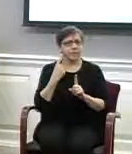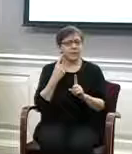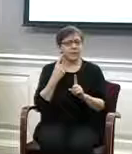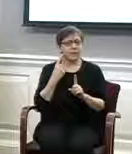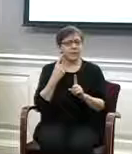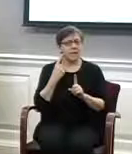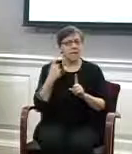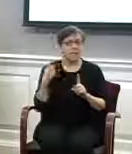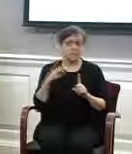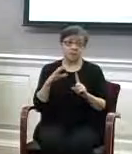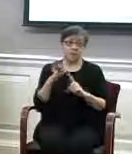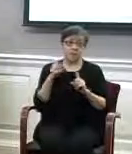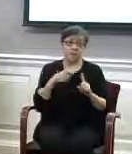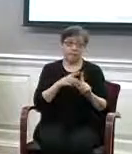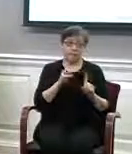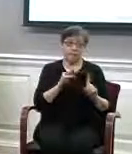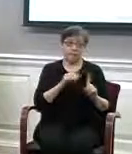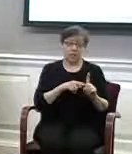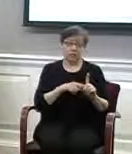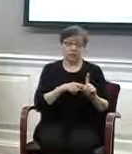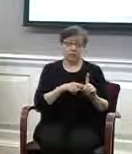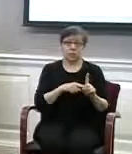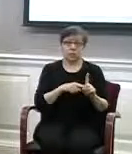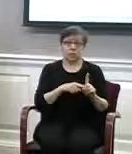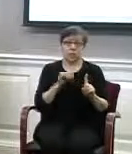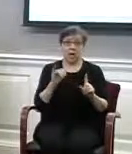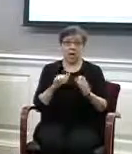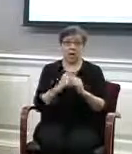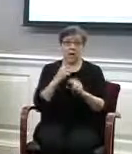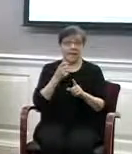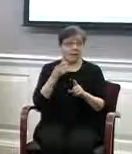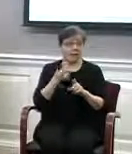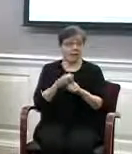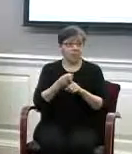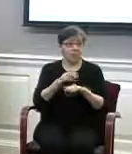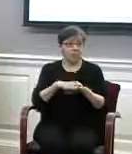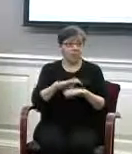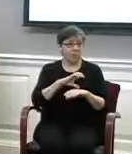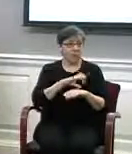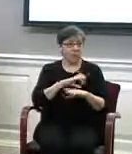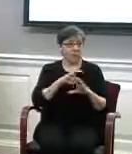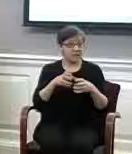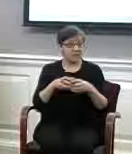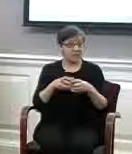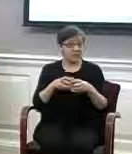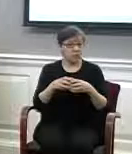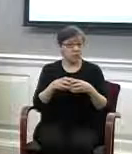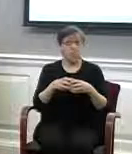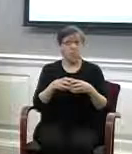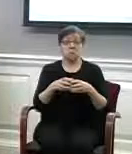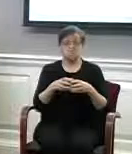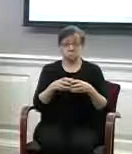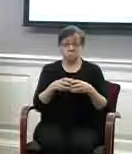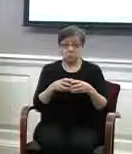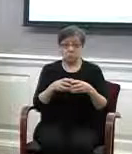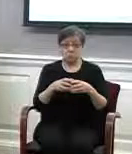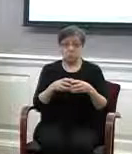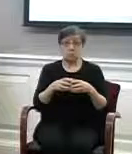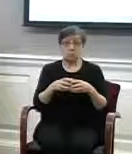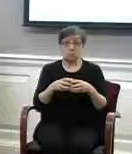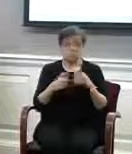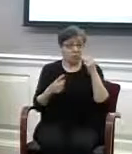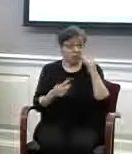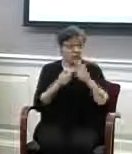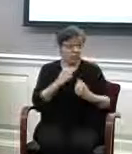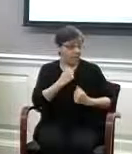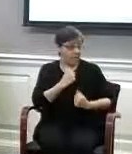how that can actually have an impact on a police force, And you know, you think of police and